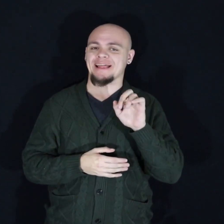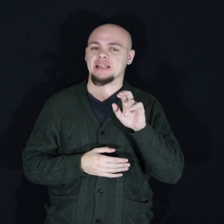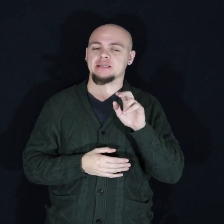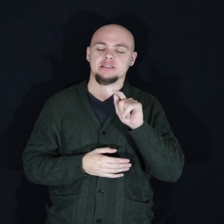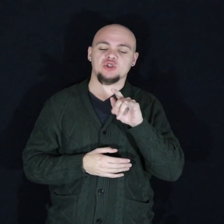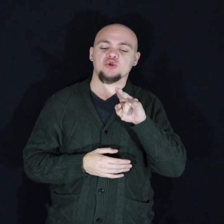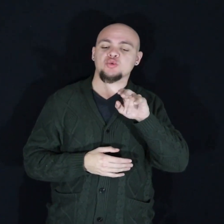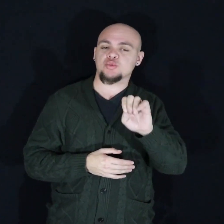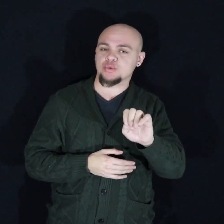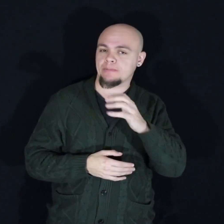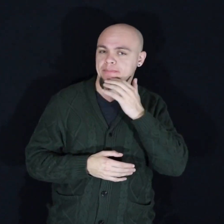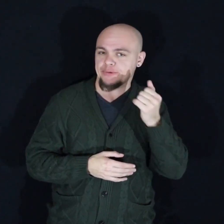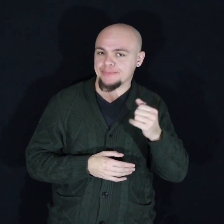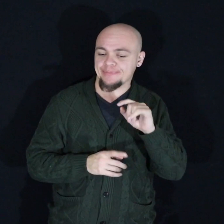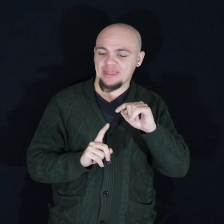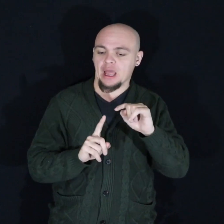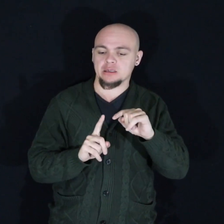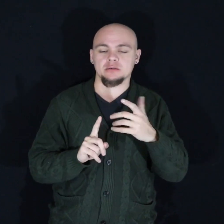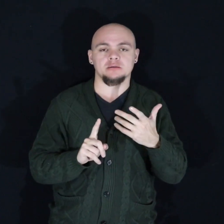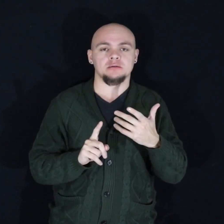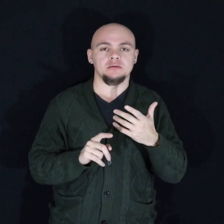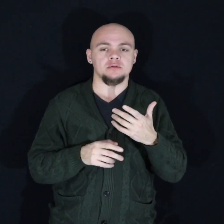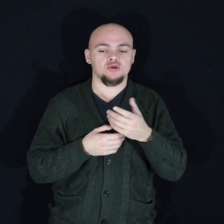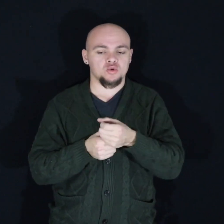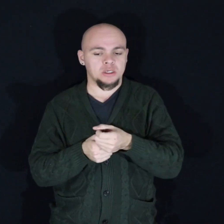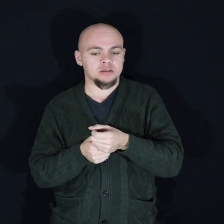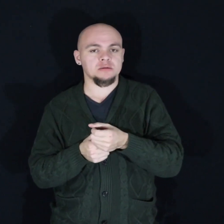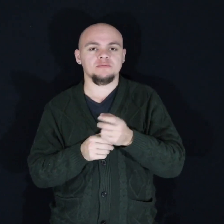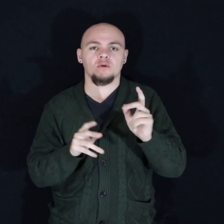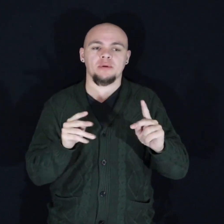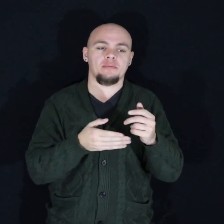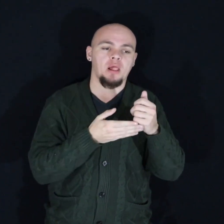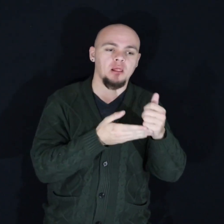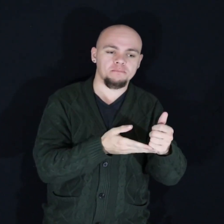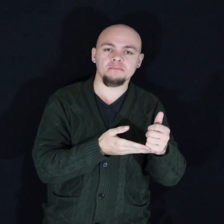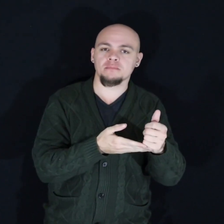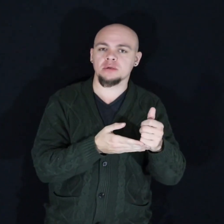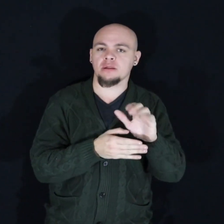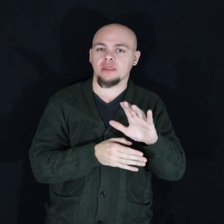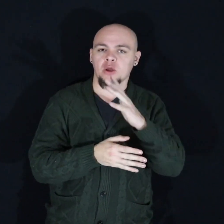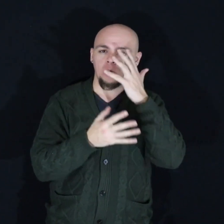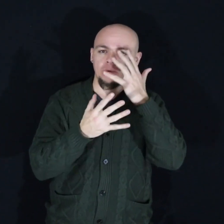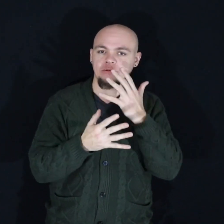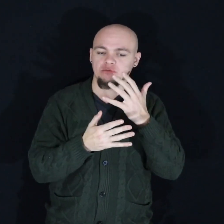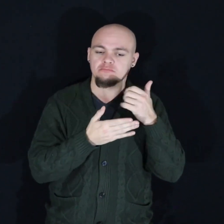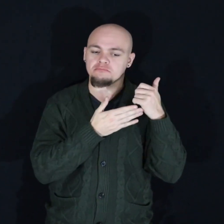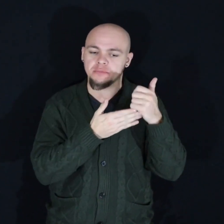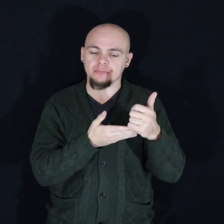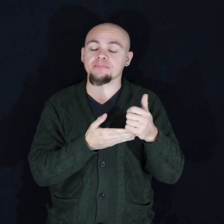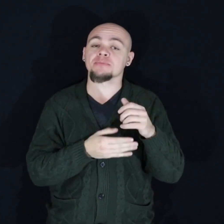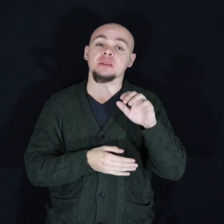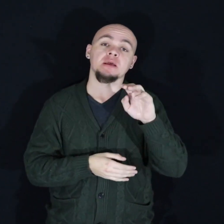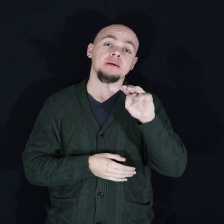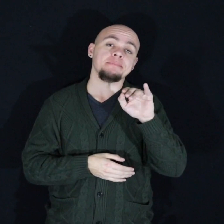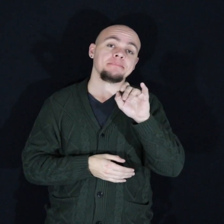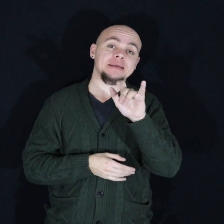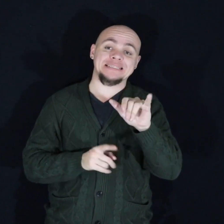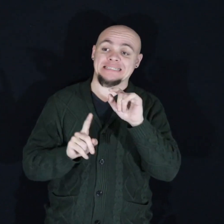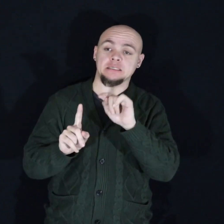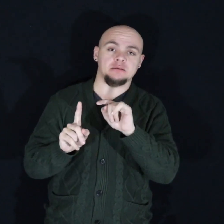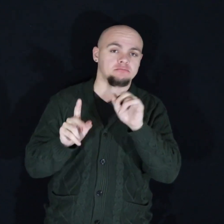to use this trust to help others as we can help them walk through their grief as well. Now, Misty had a trust